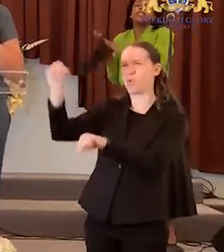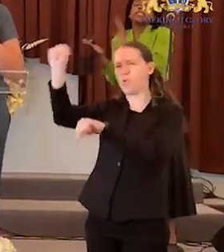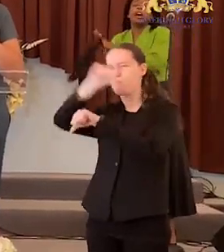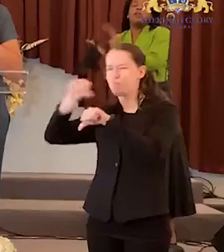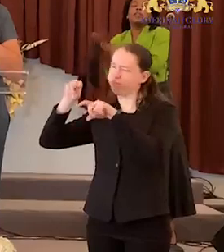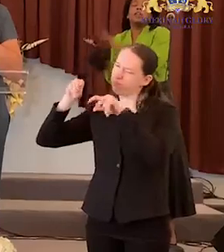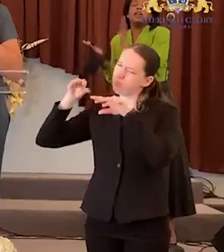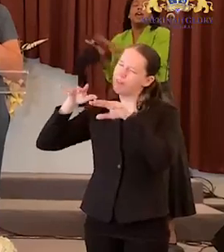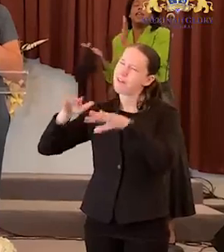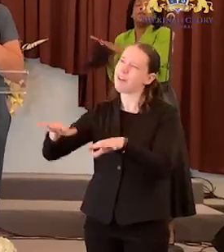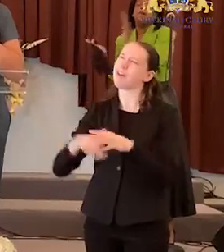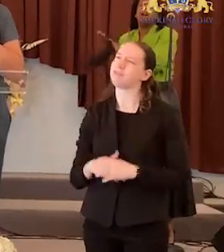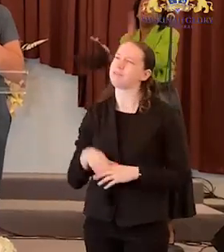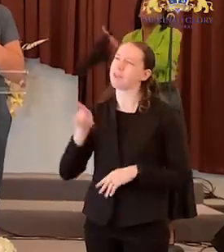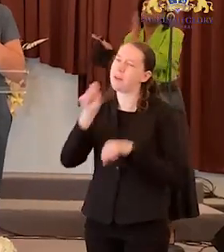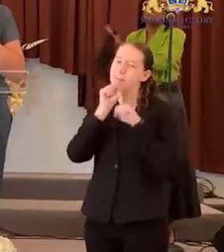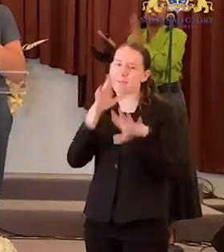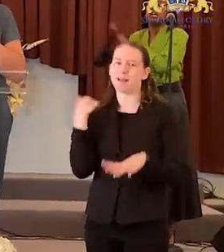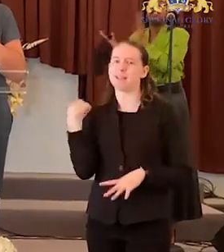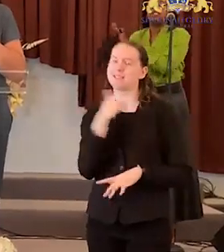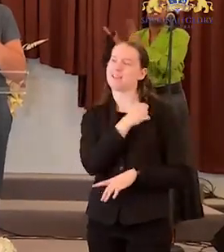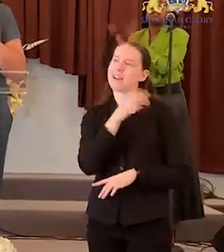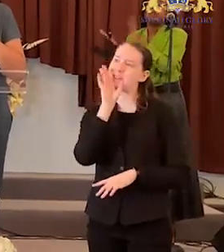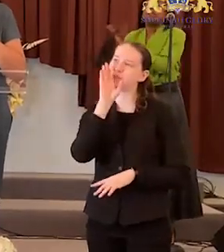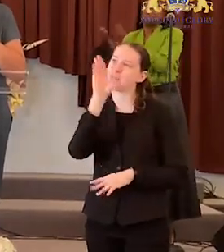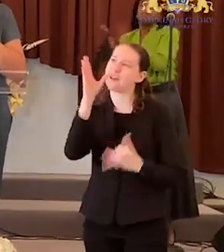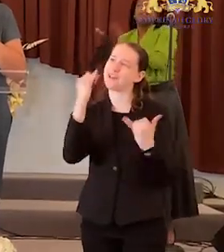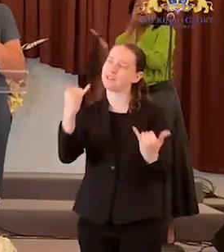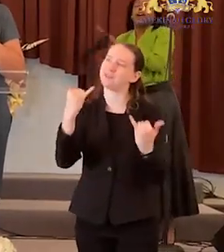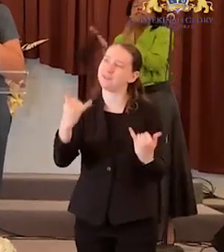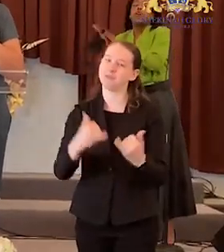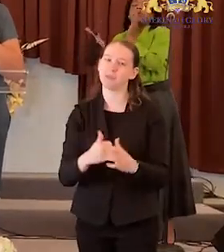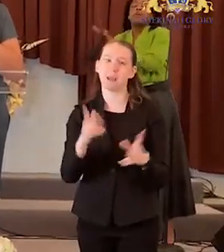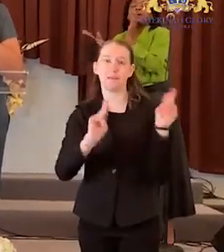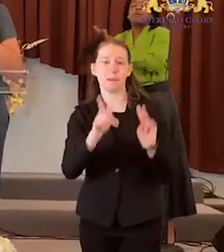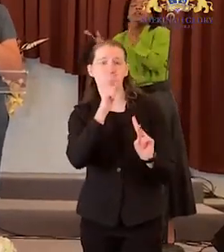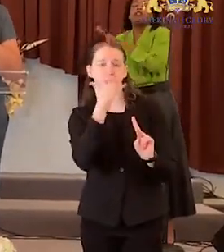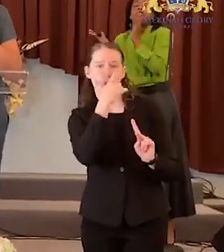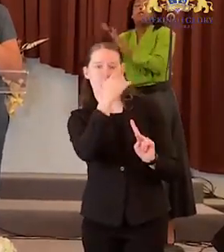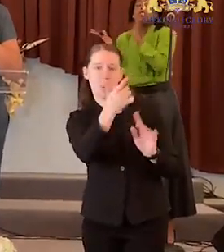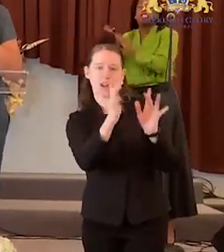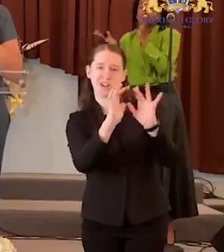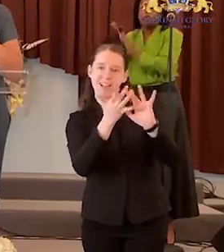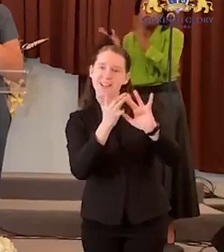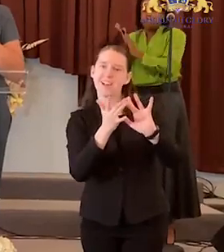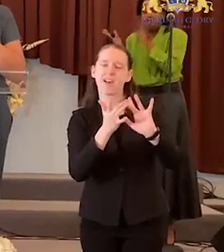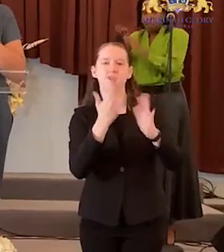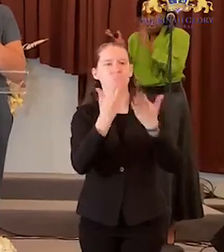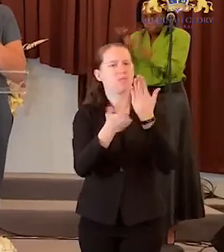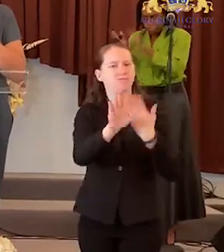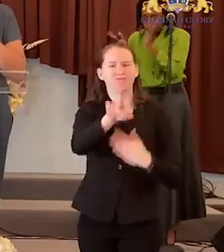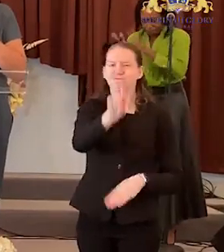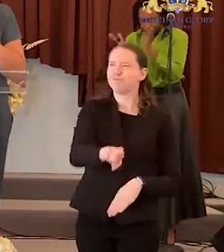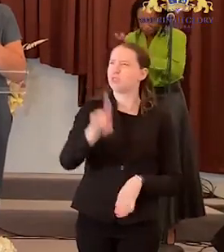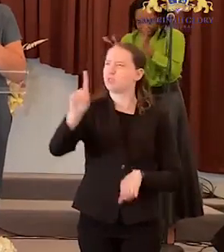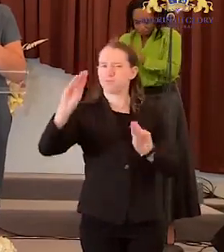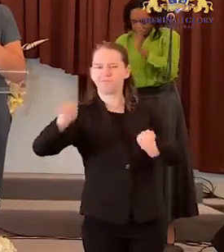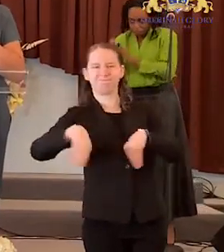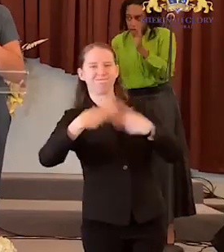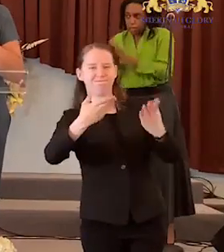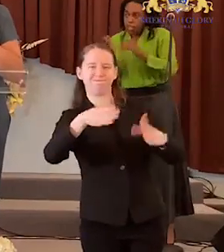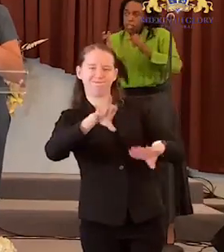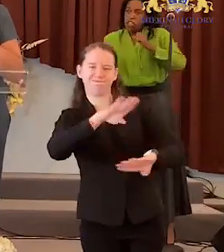God, let him be a blessing to us on today. Those that are viewing, God, whatever their needs are on today, God, we